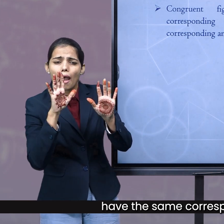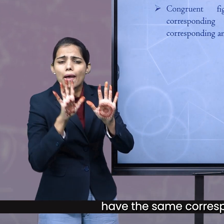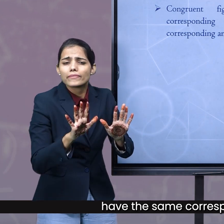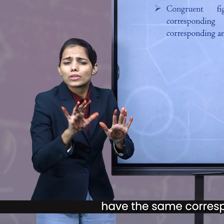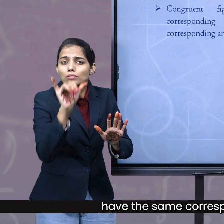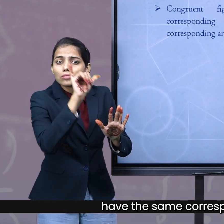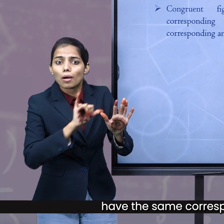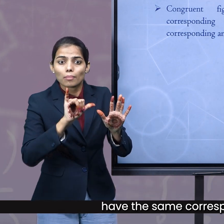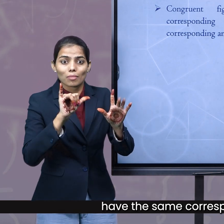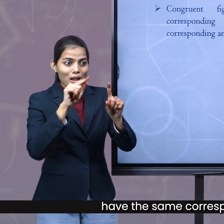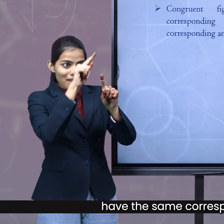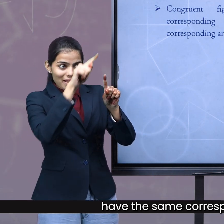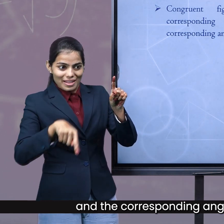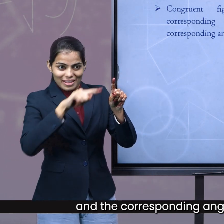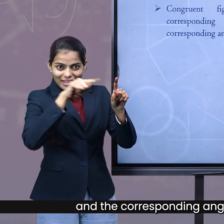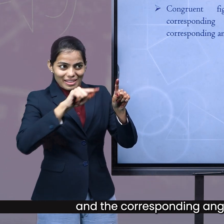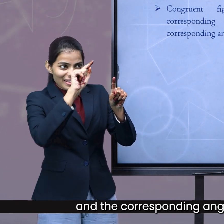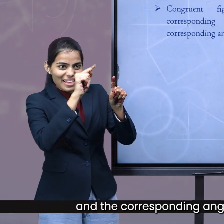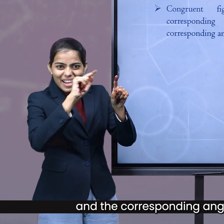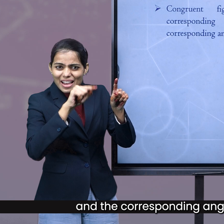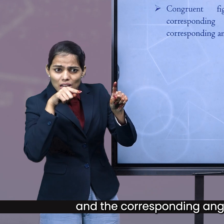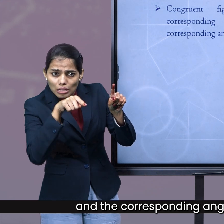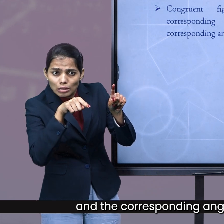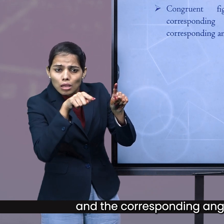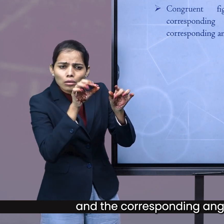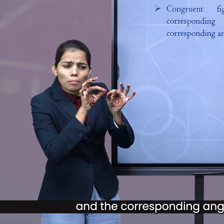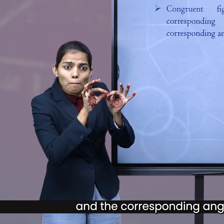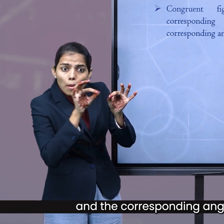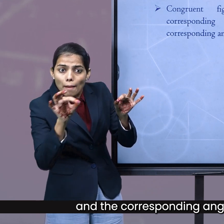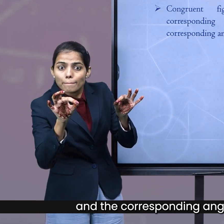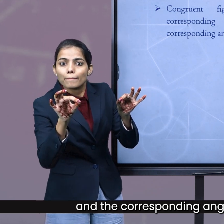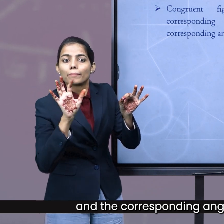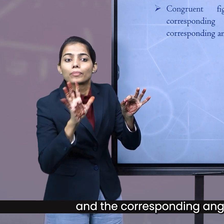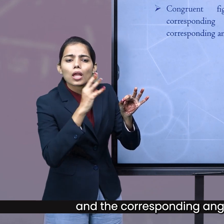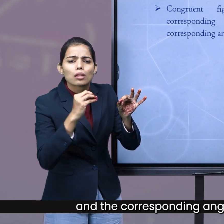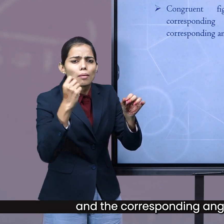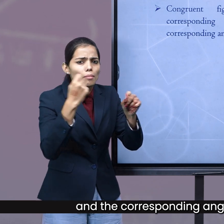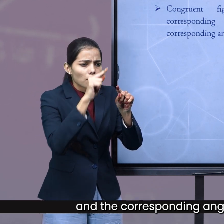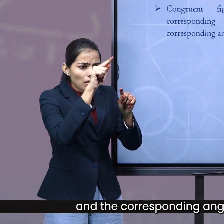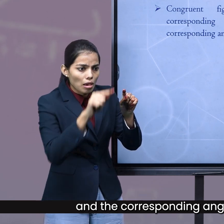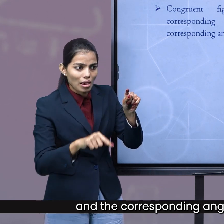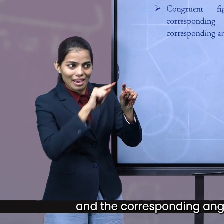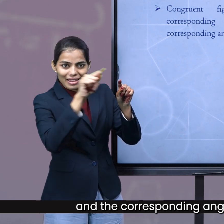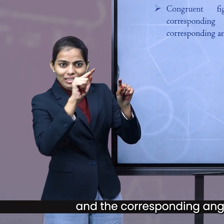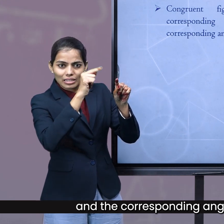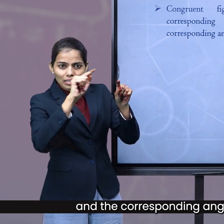corresponding side lengths and the corresponding angles are of equal measure.